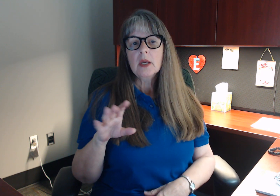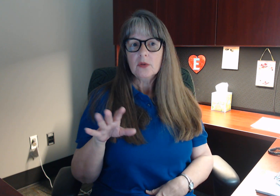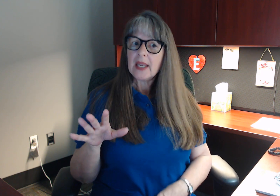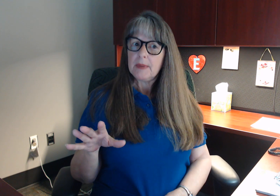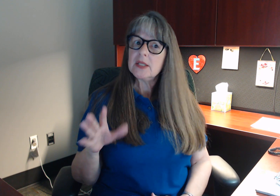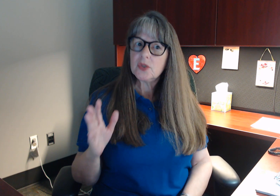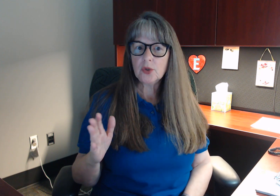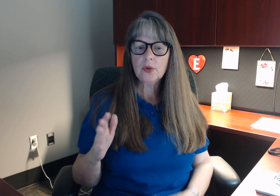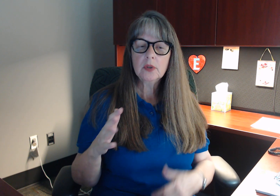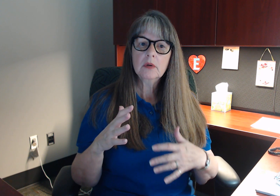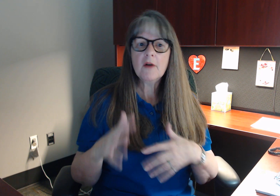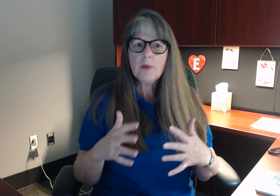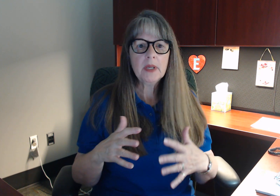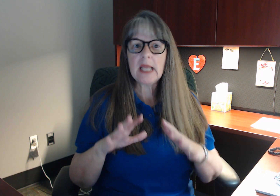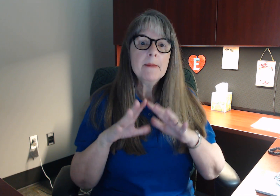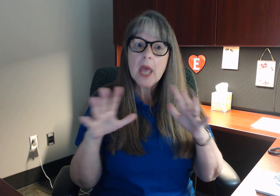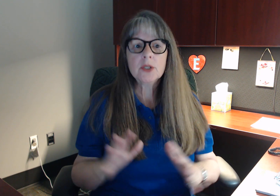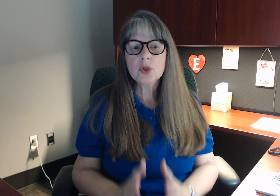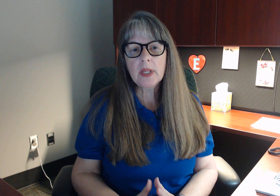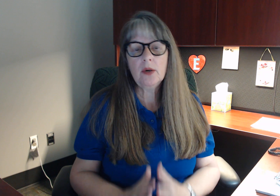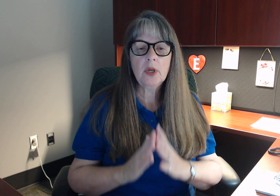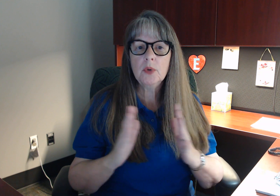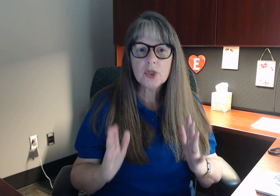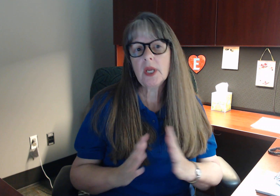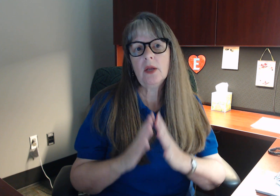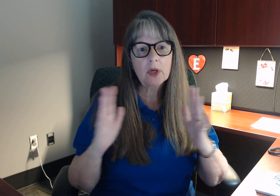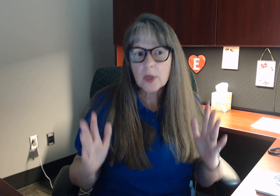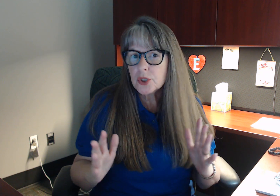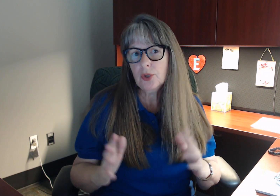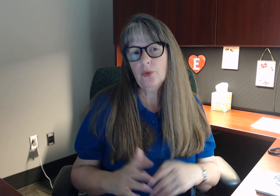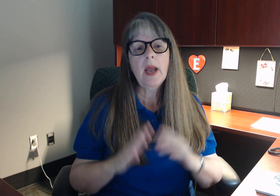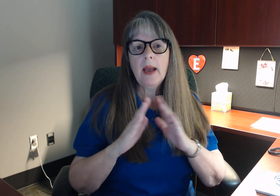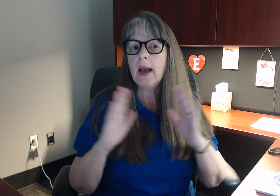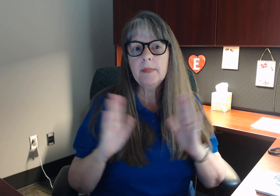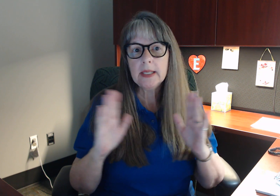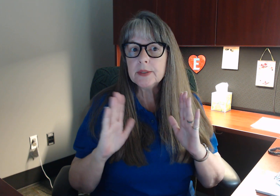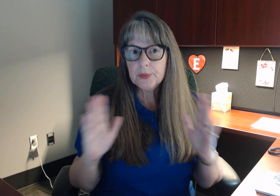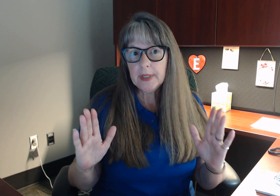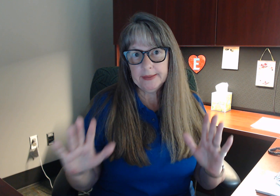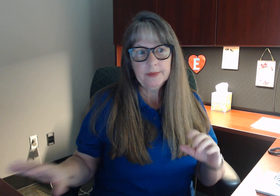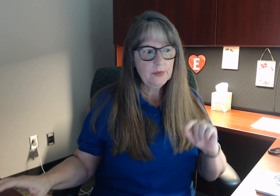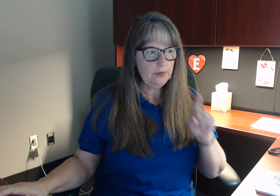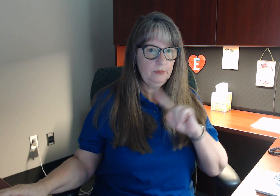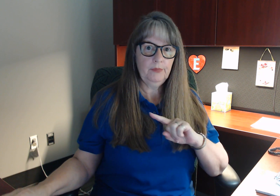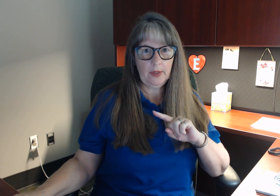That could be considered a phobia, because I'm not doing it. I don't care what you say. I don't care what you do. I'm not doing it. So that could